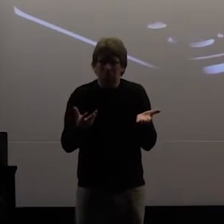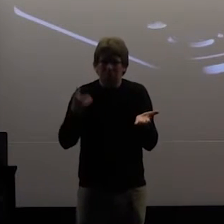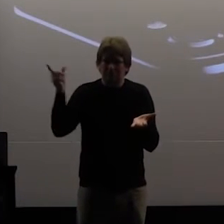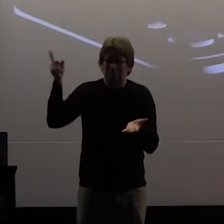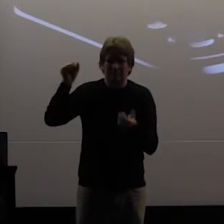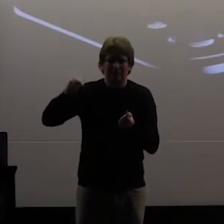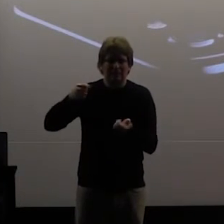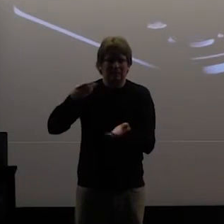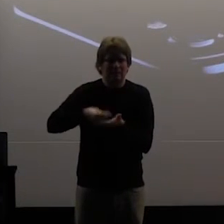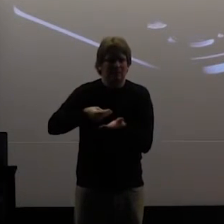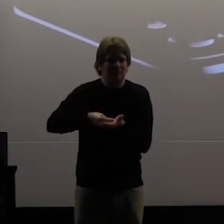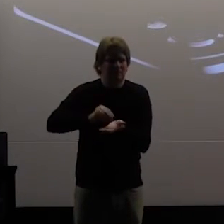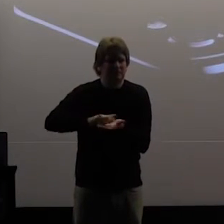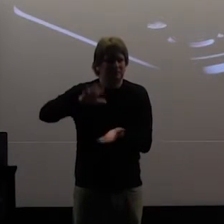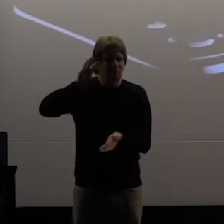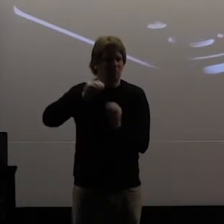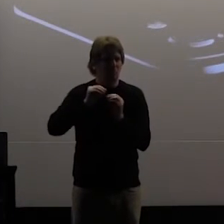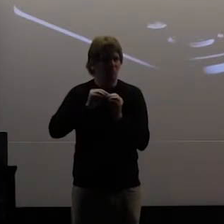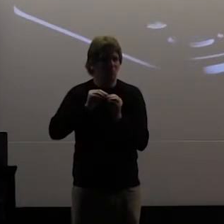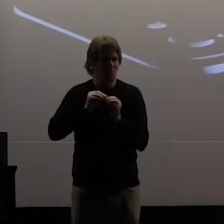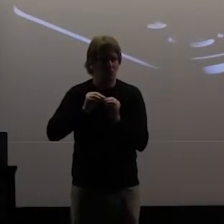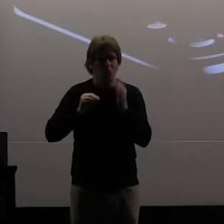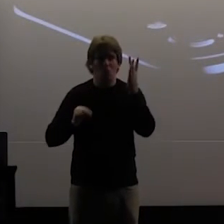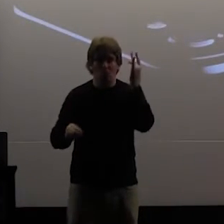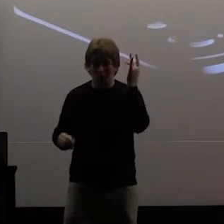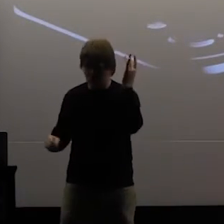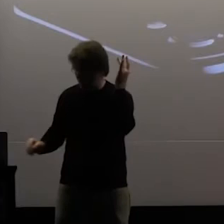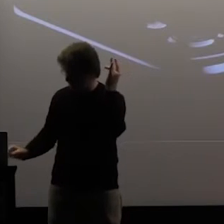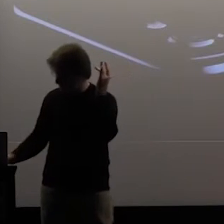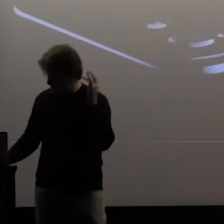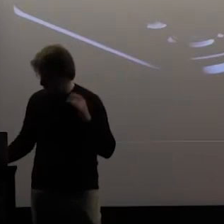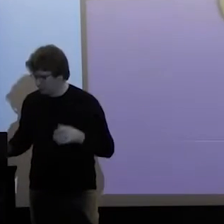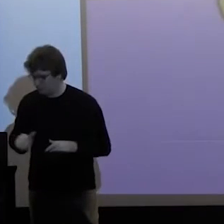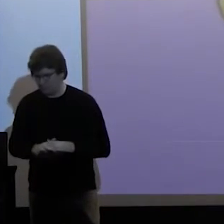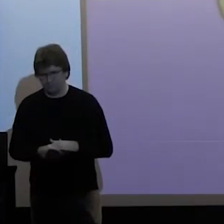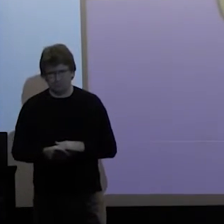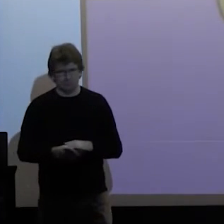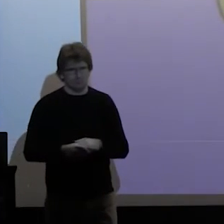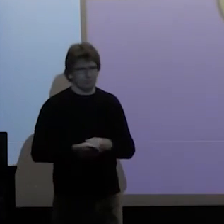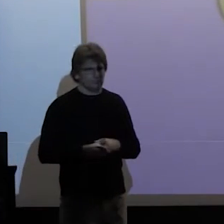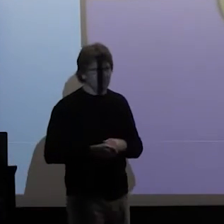to make these headphone jacks wireless. And this will be